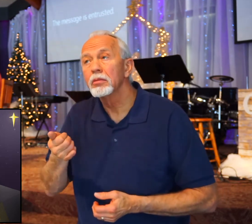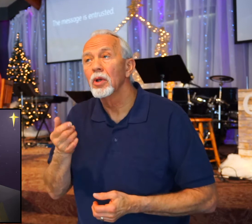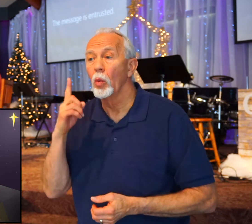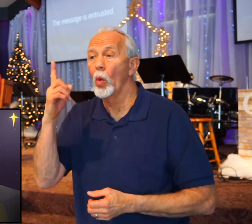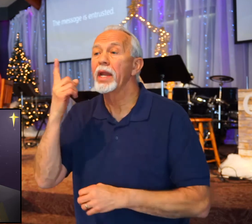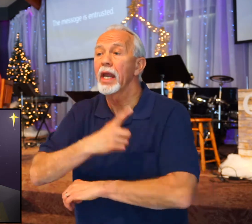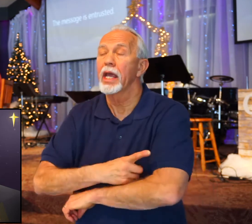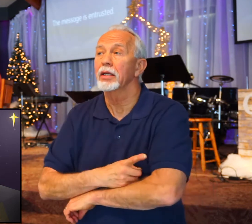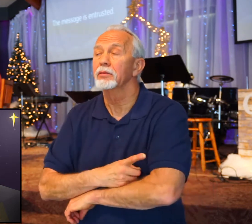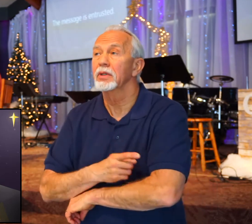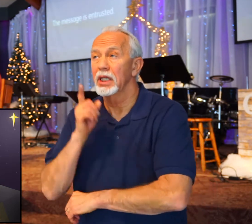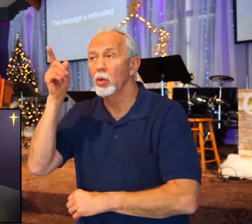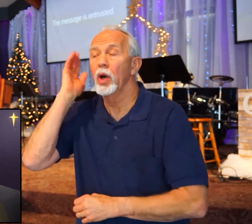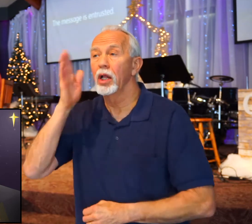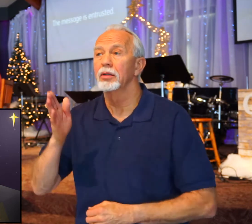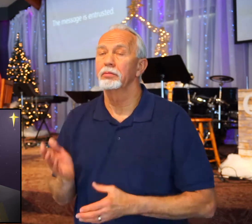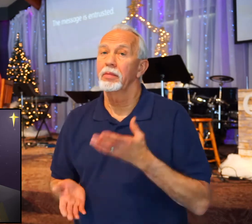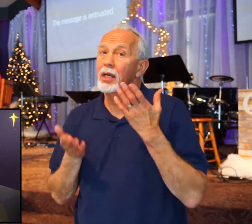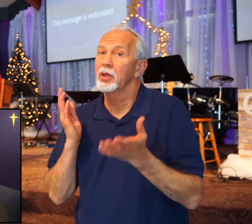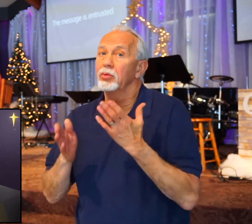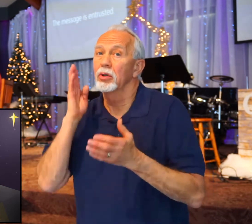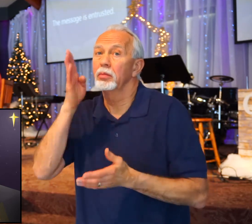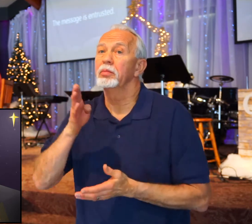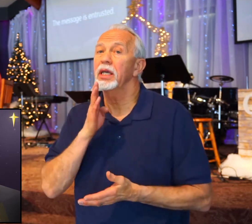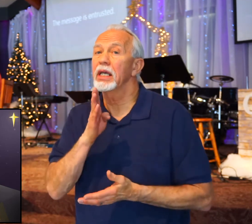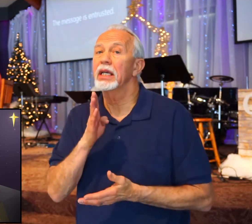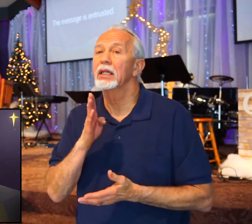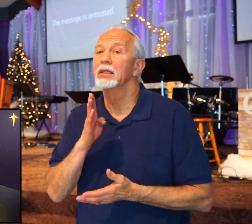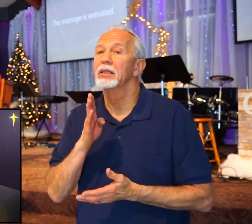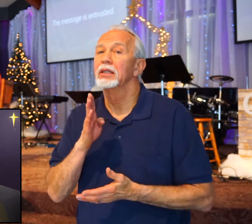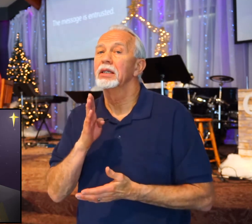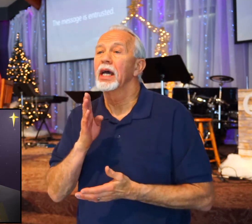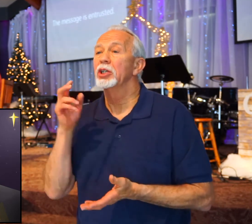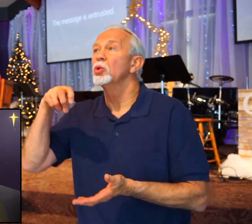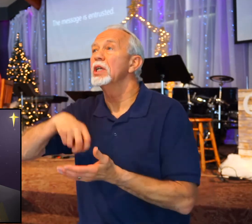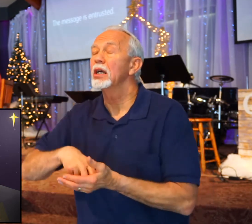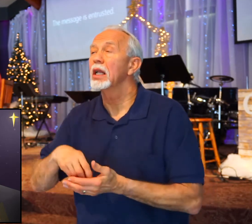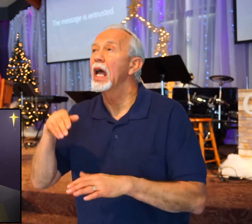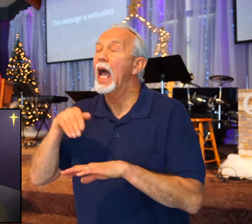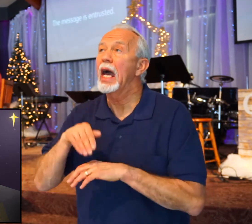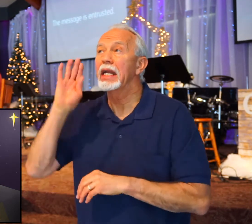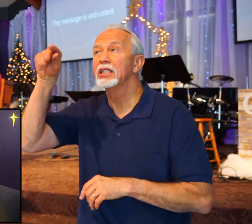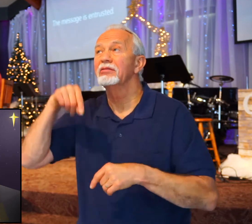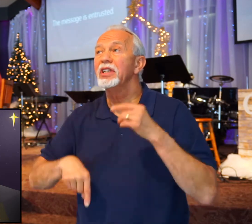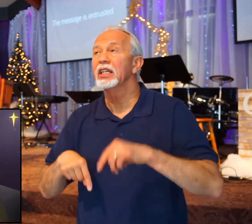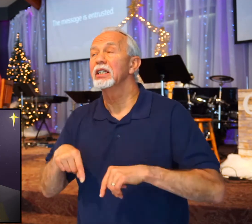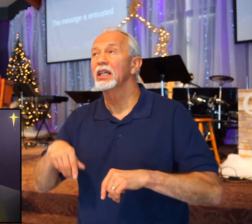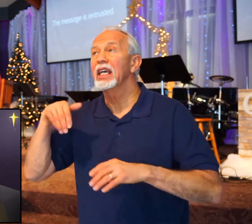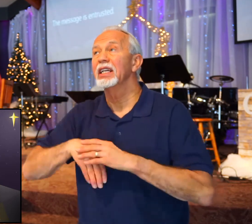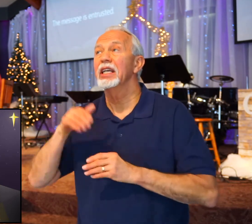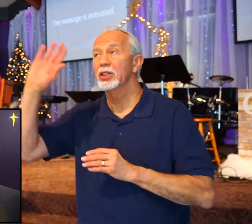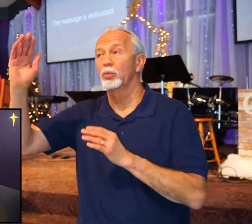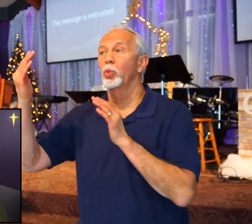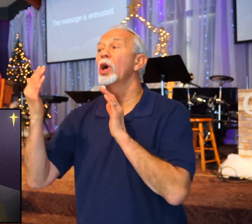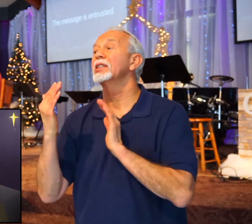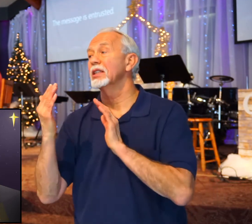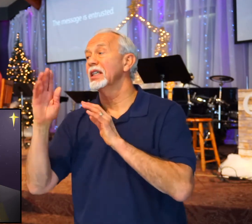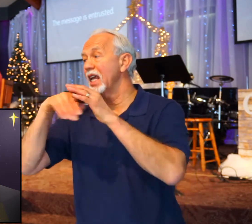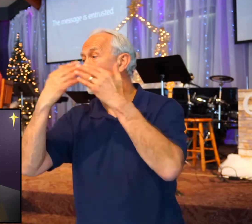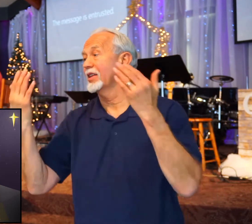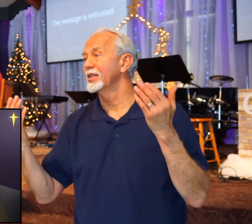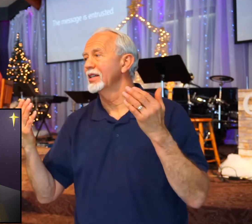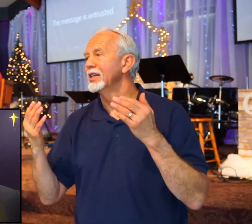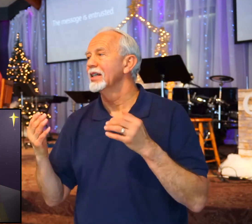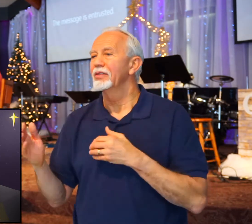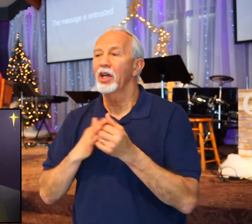one day he will. Maybe it will be as you kneel at his feet in his presence. Regardless, God